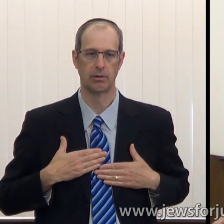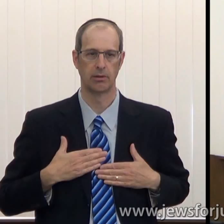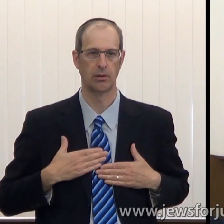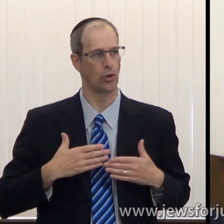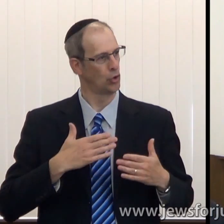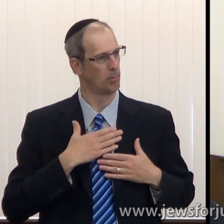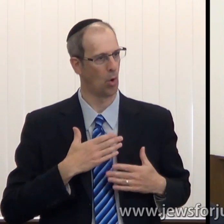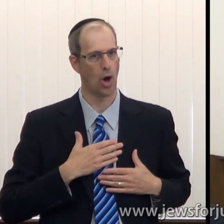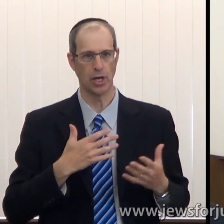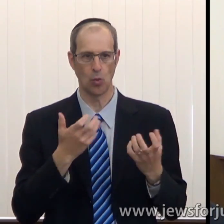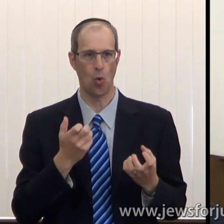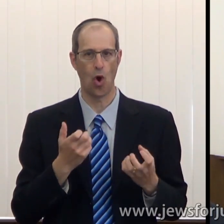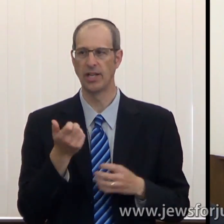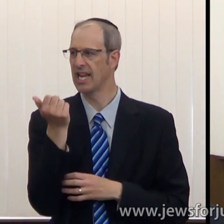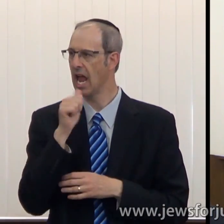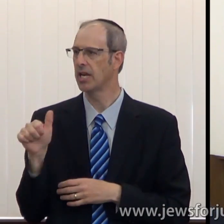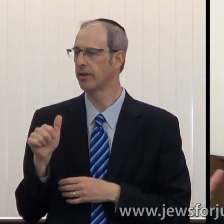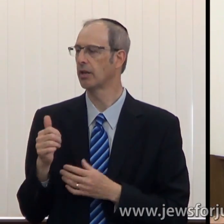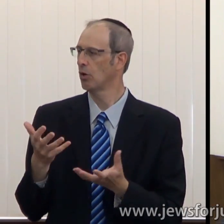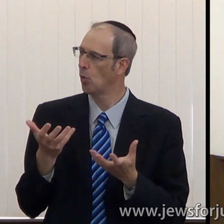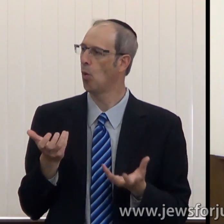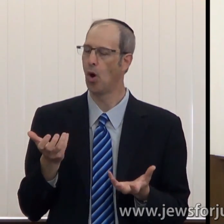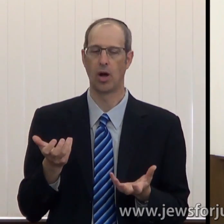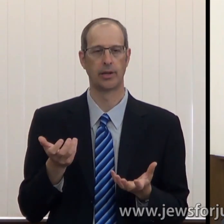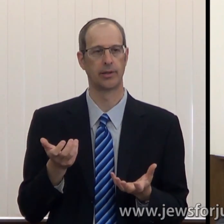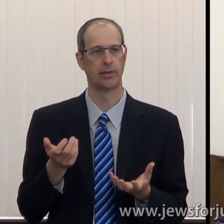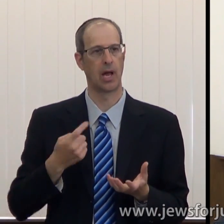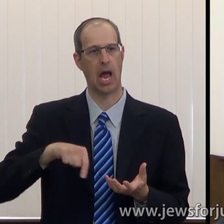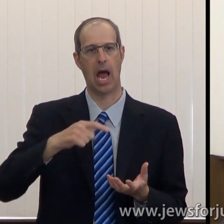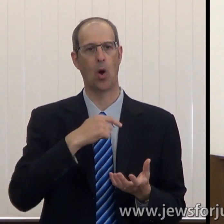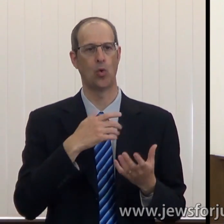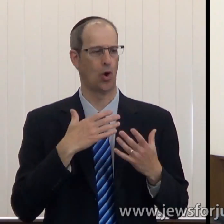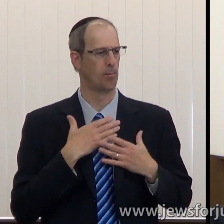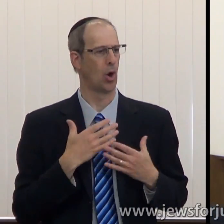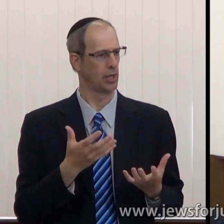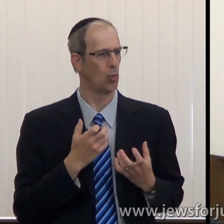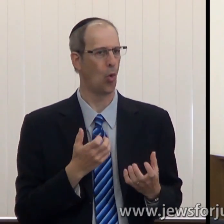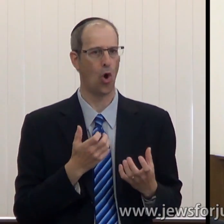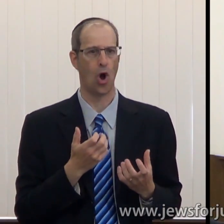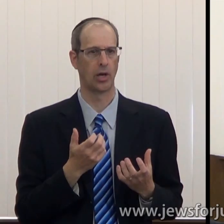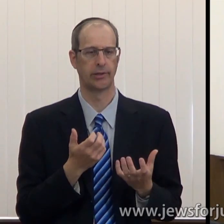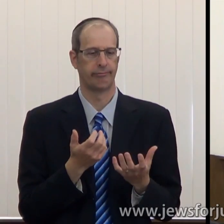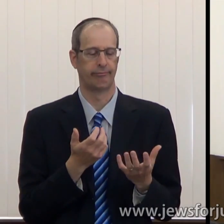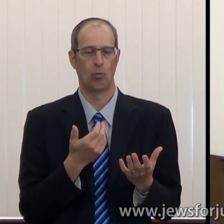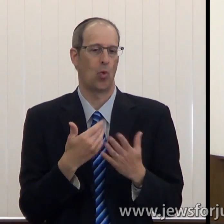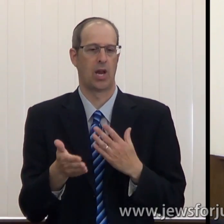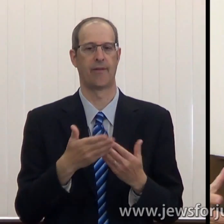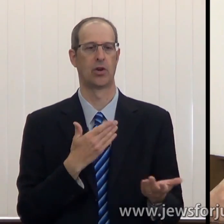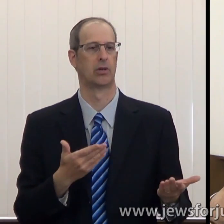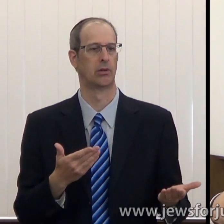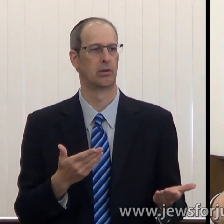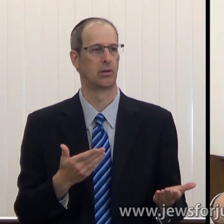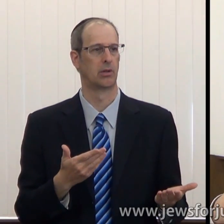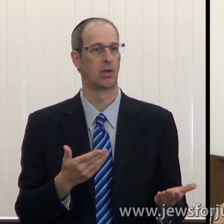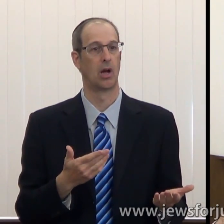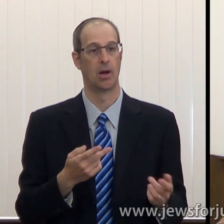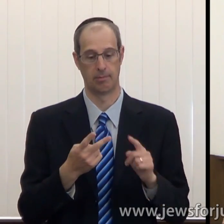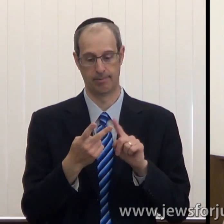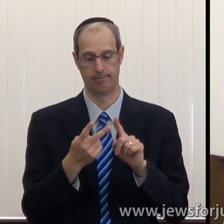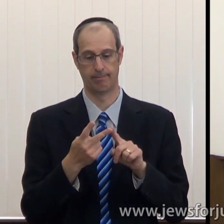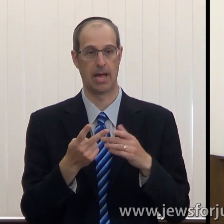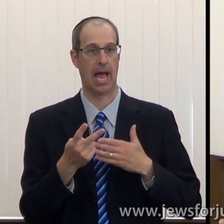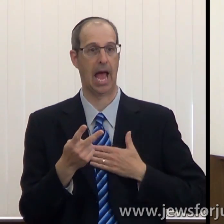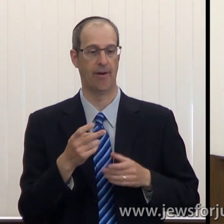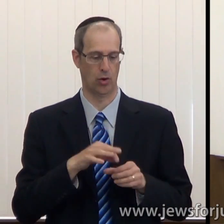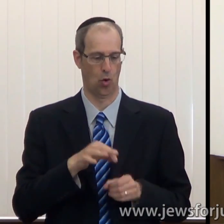body wants to do whatever it wants to do. Our bodies just want to do whatever they want to do. But then we have a soul,